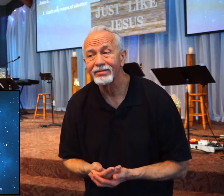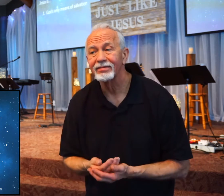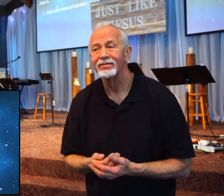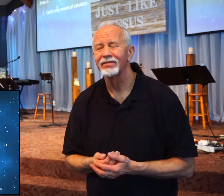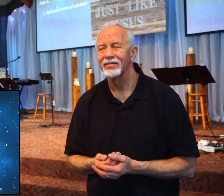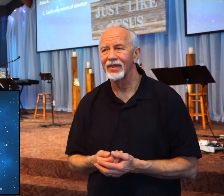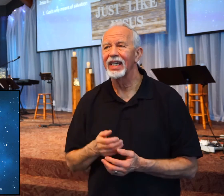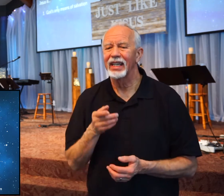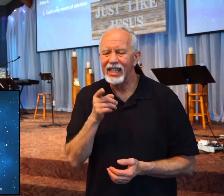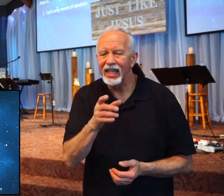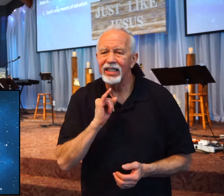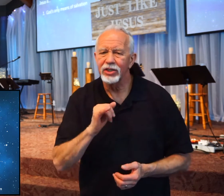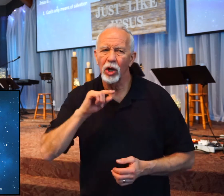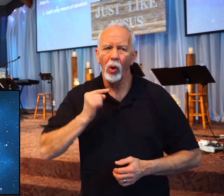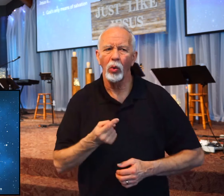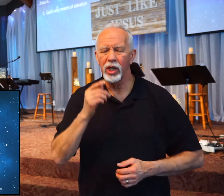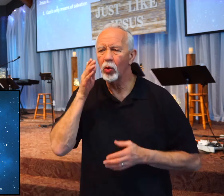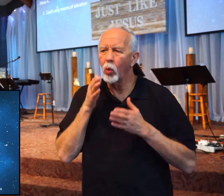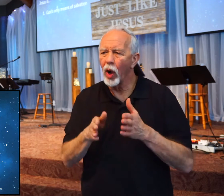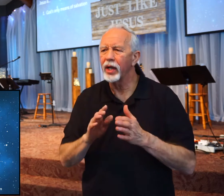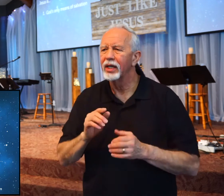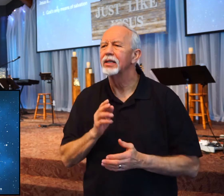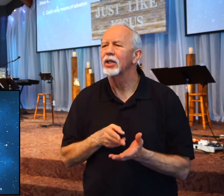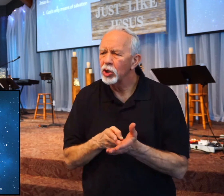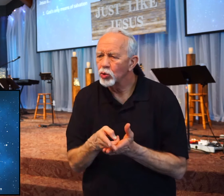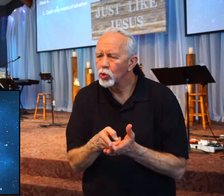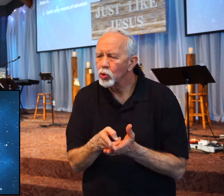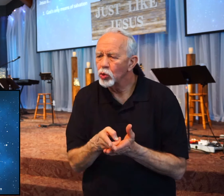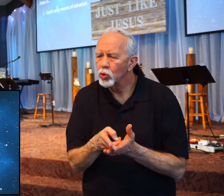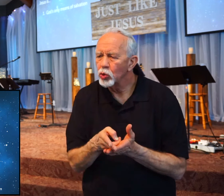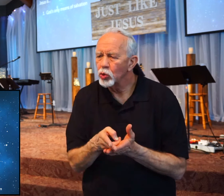He is the only way. He is the truth.